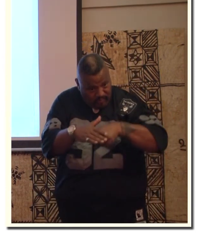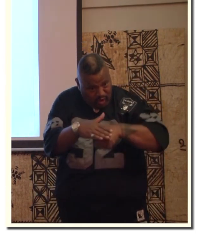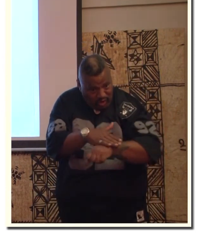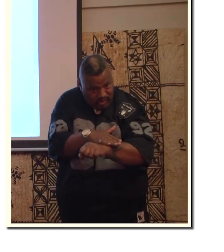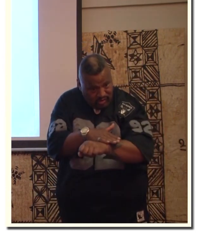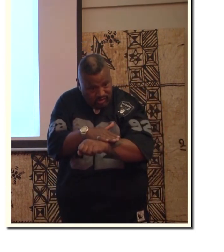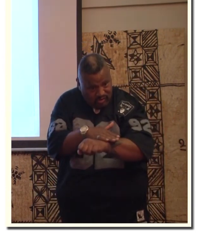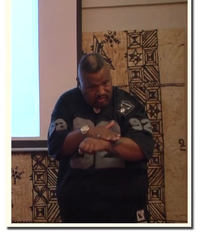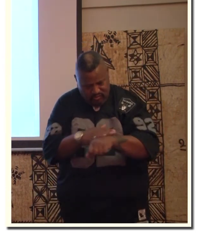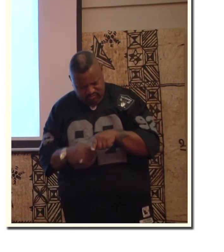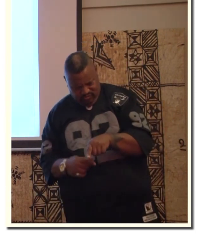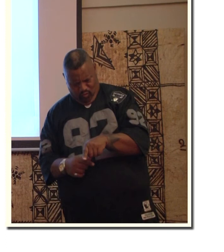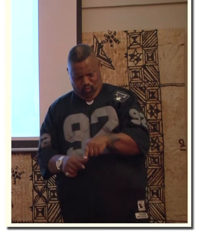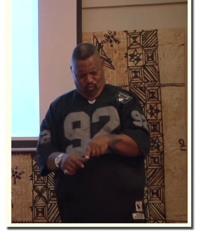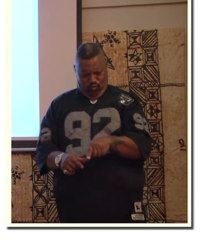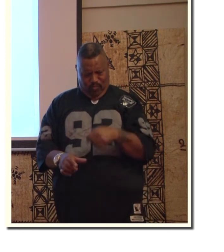I was born,